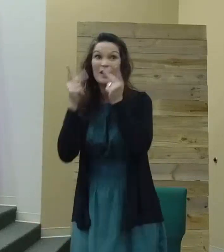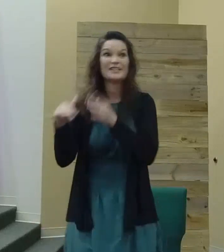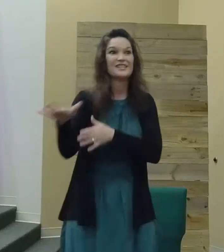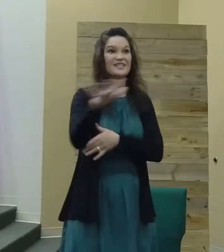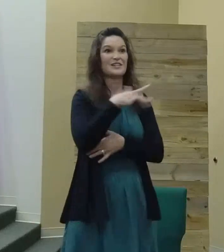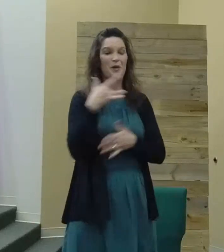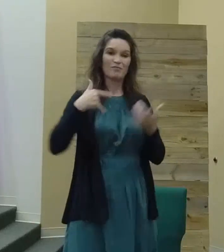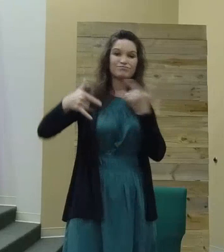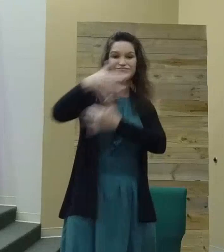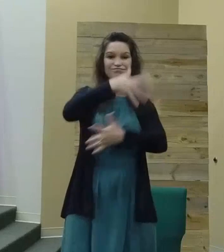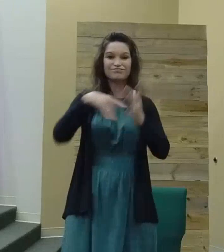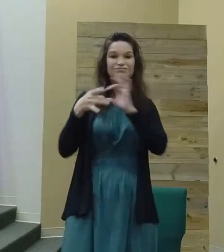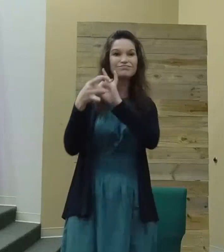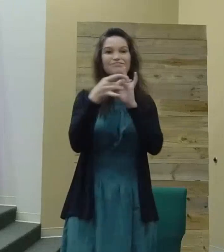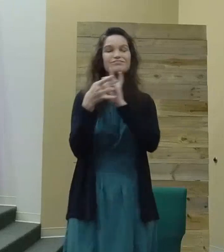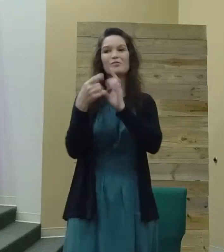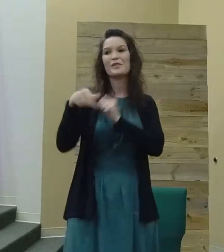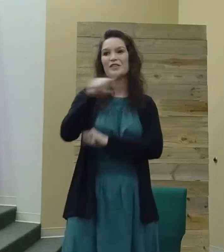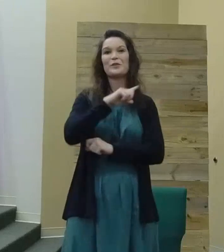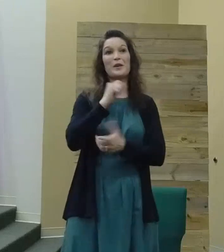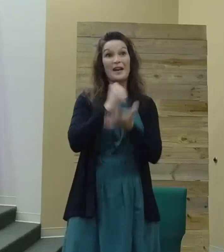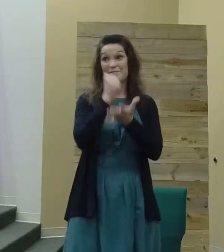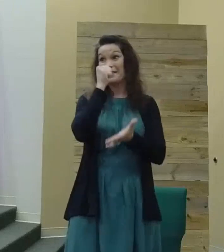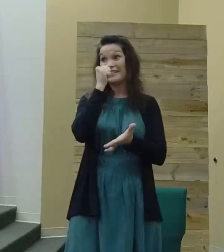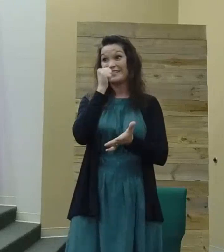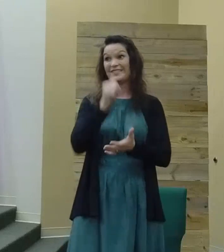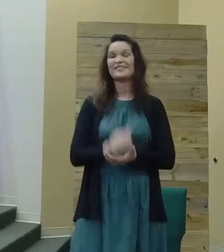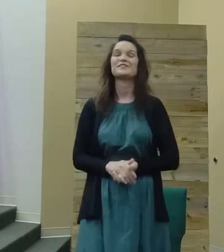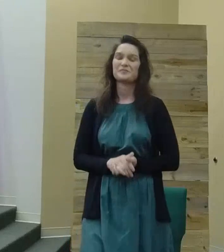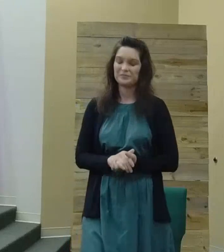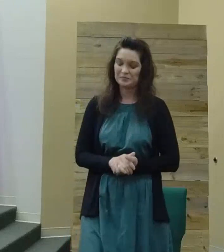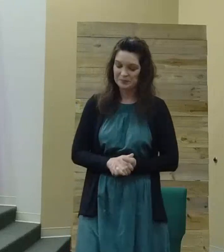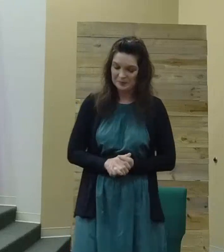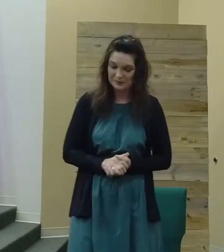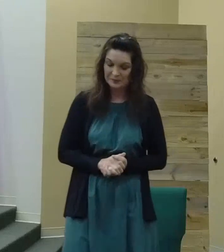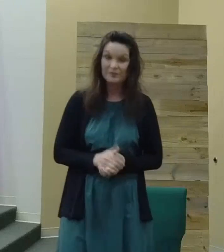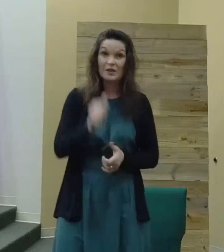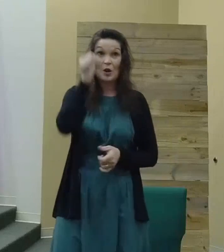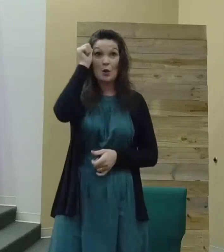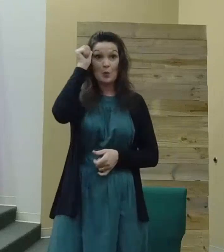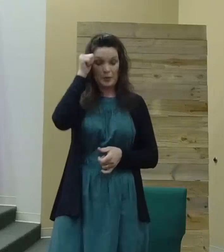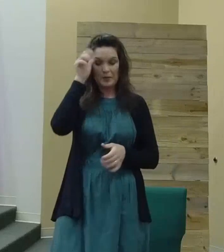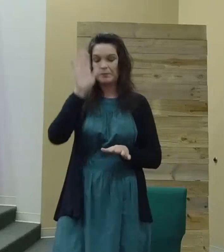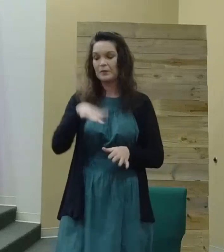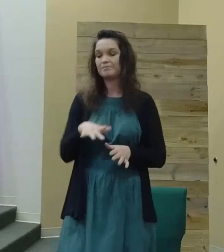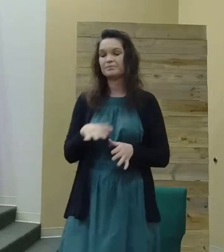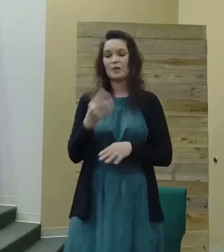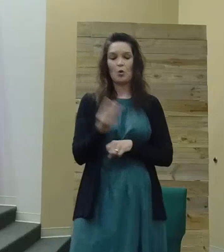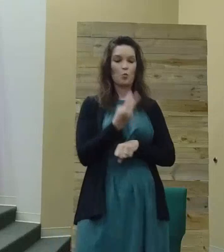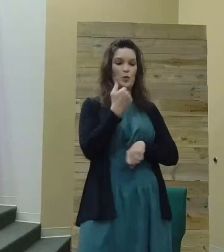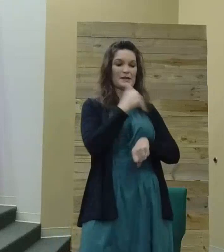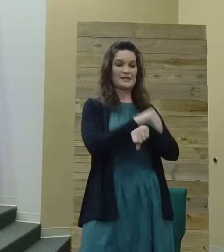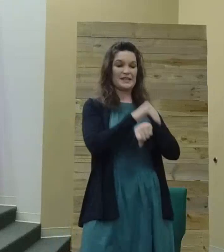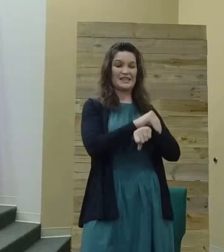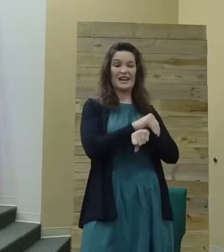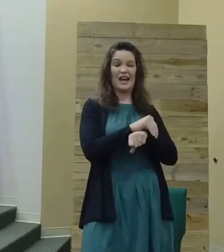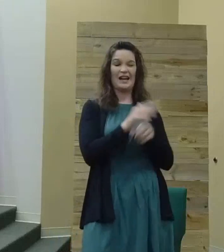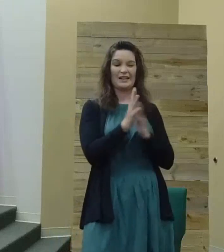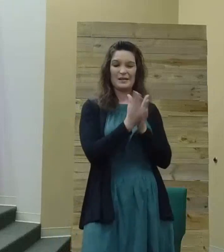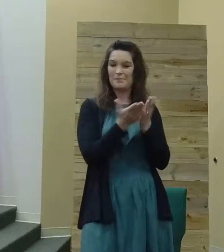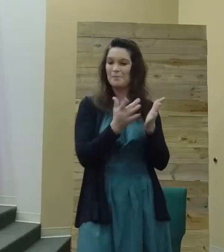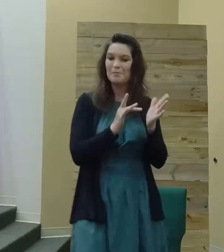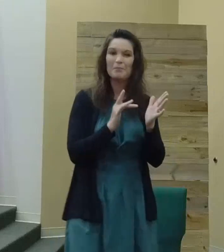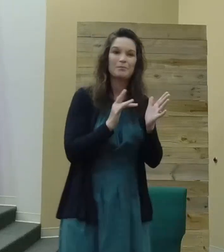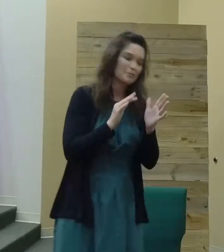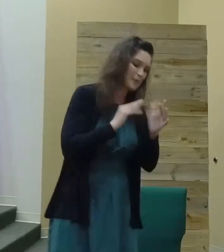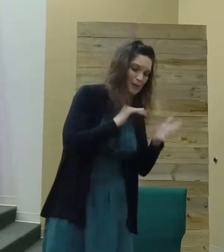Gather with God's people today. Amen? Amen. Amen. Remember, Wednesday night Bible study through Answers